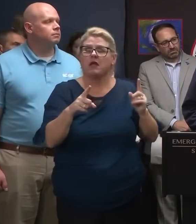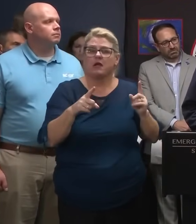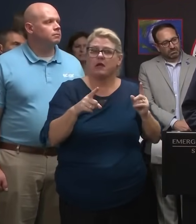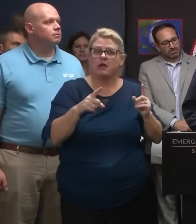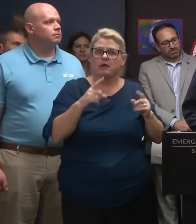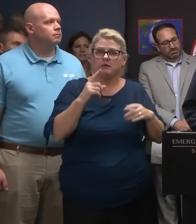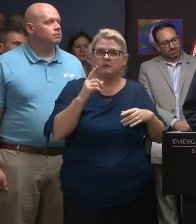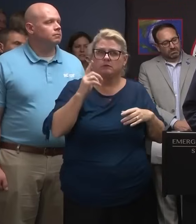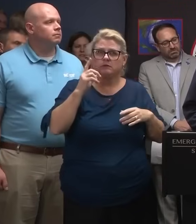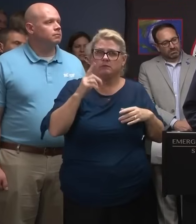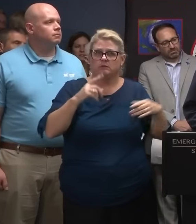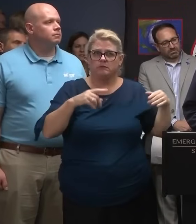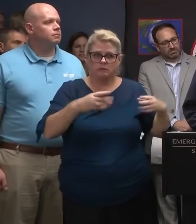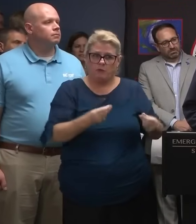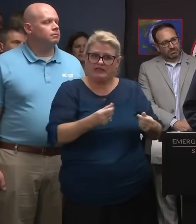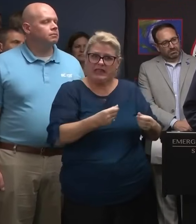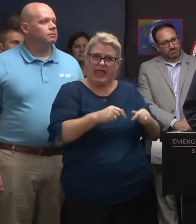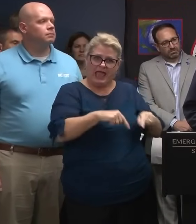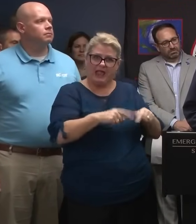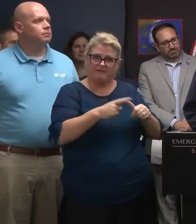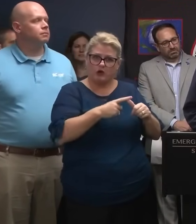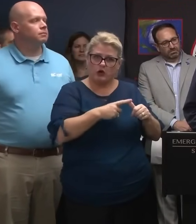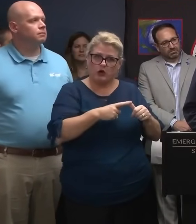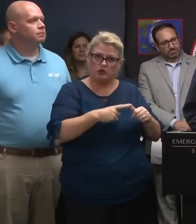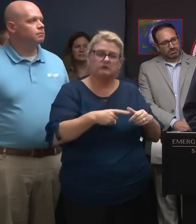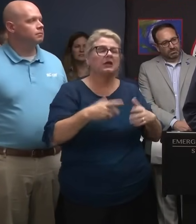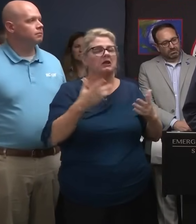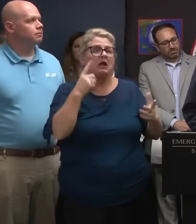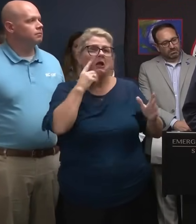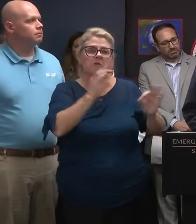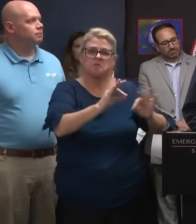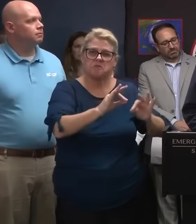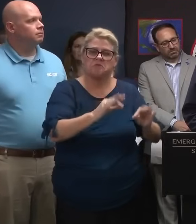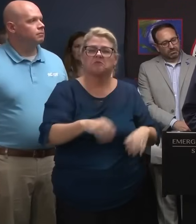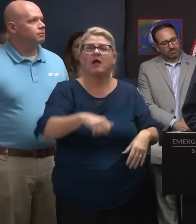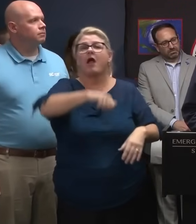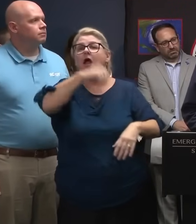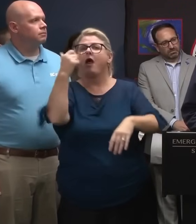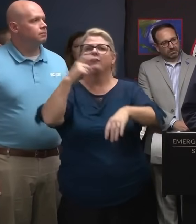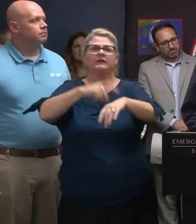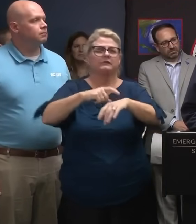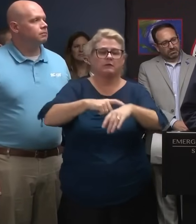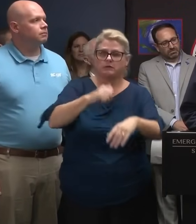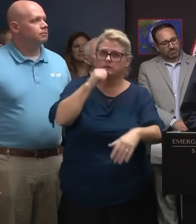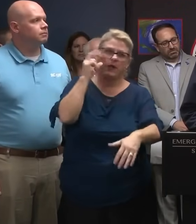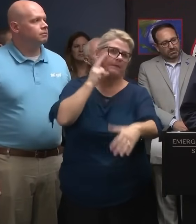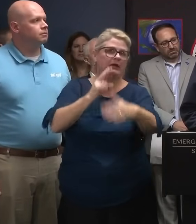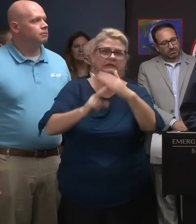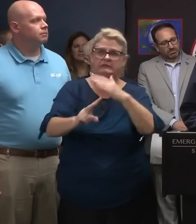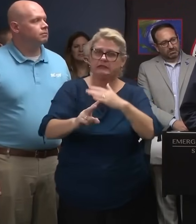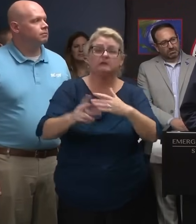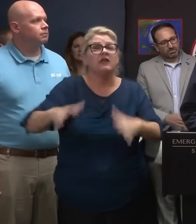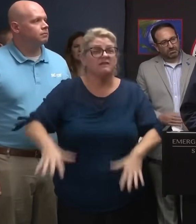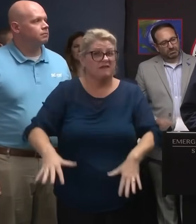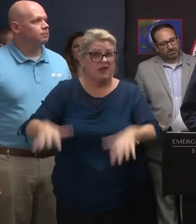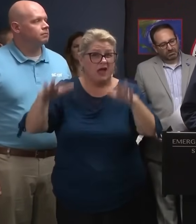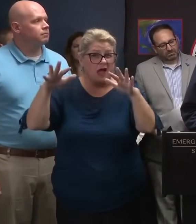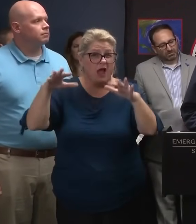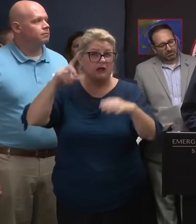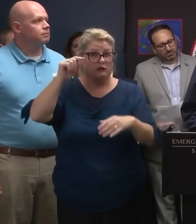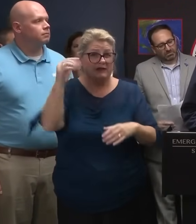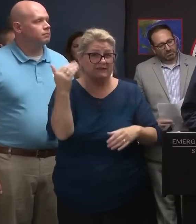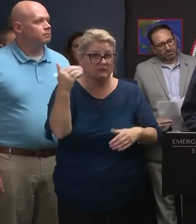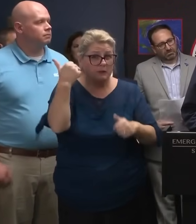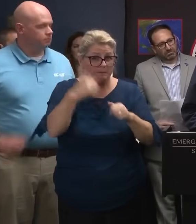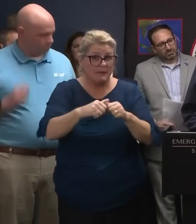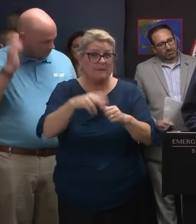it got here because it went across land. But other times, there are things that were not predicted, like some of the flooding in